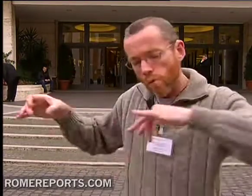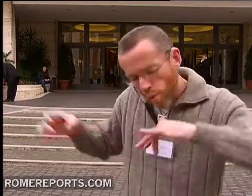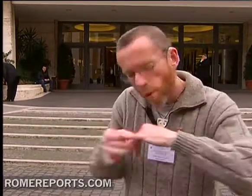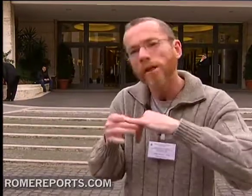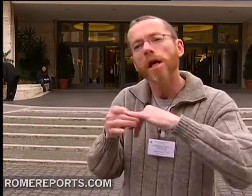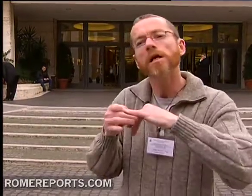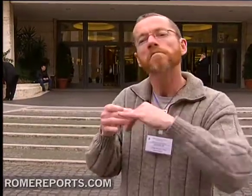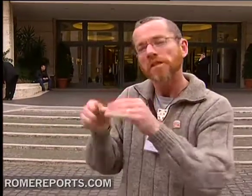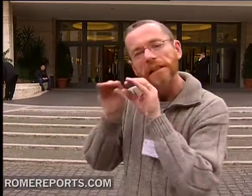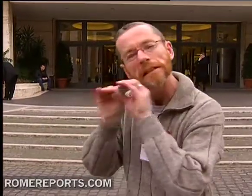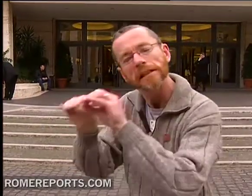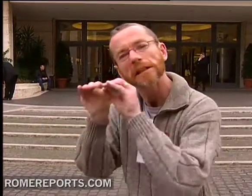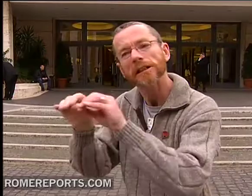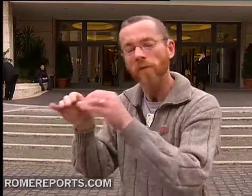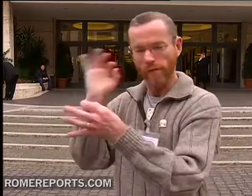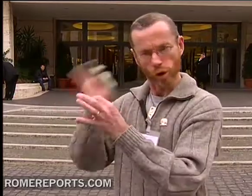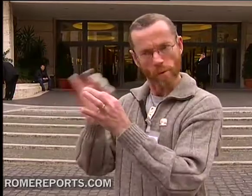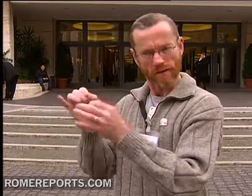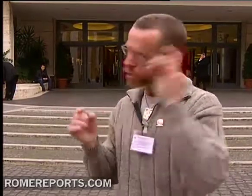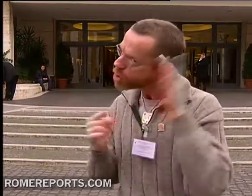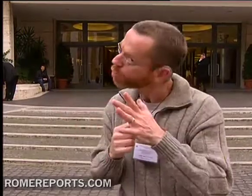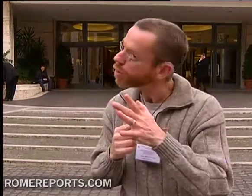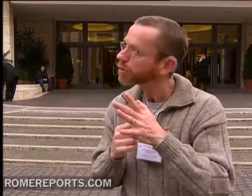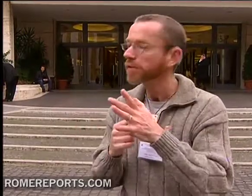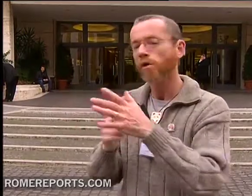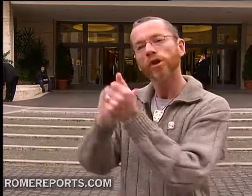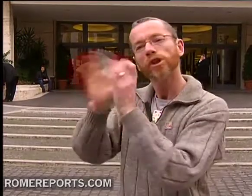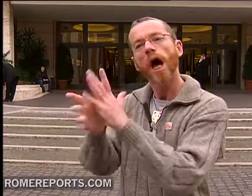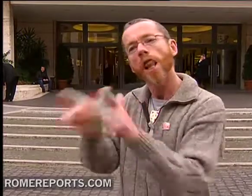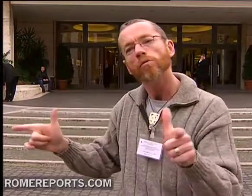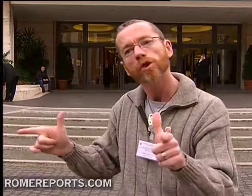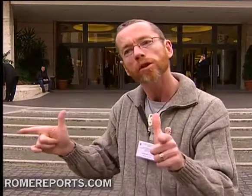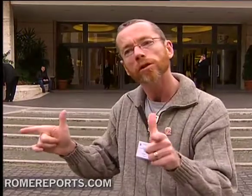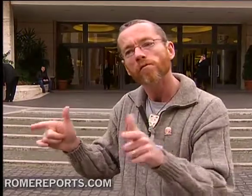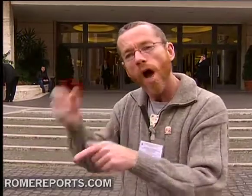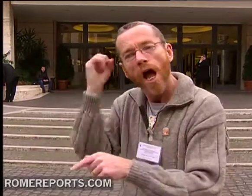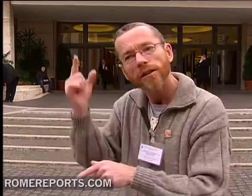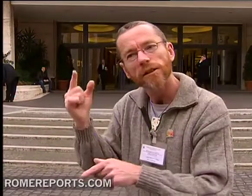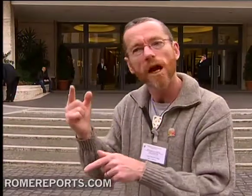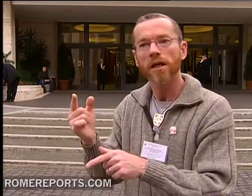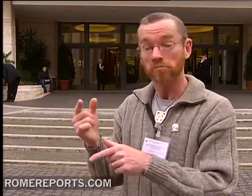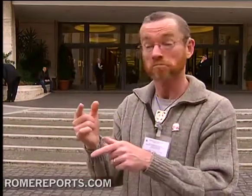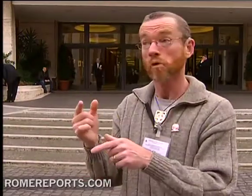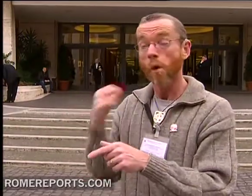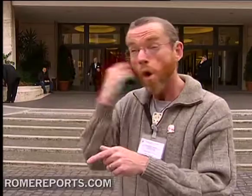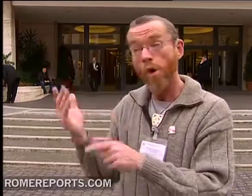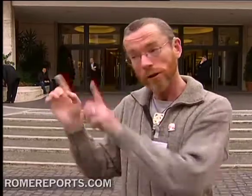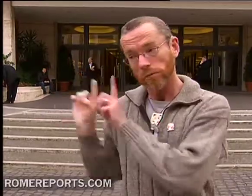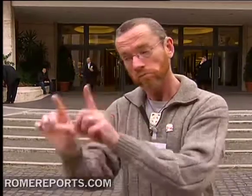and baptism, wedding, I teach them and we use an interpreter and or I use sign language. It's